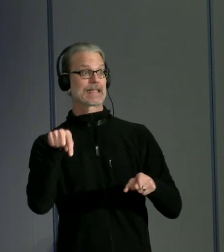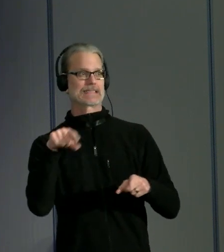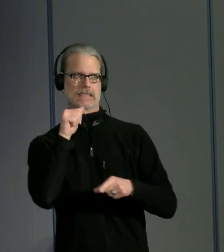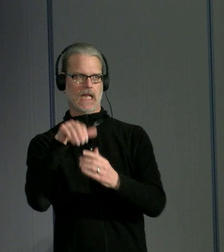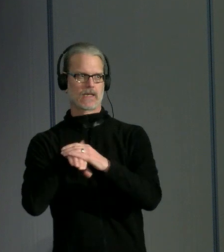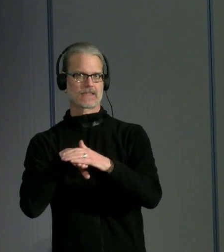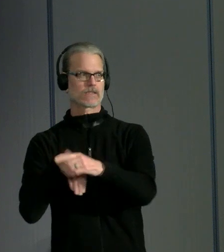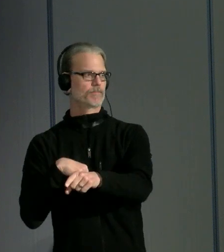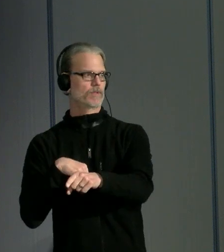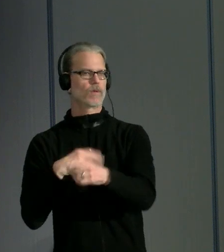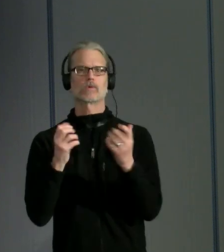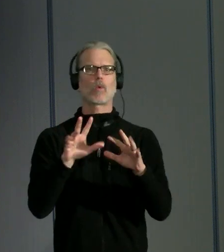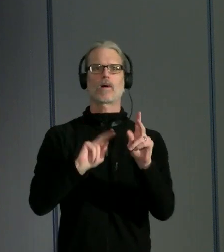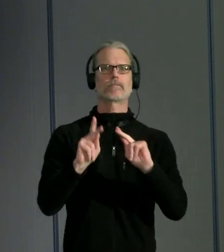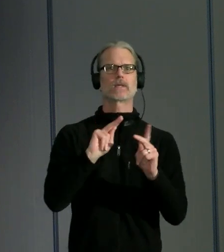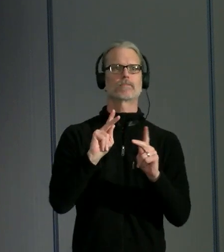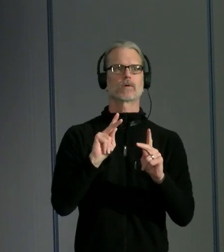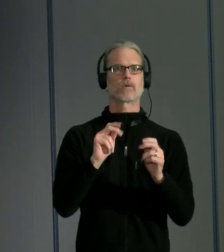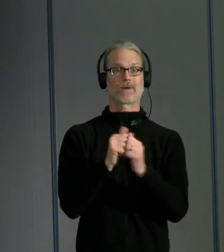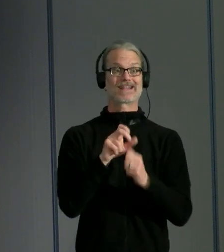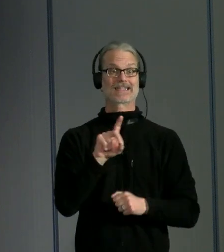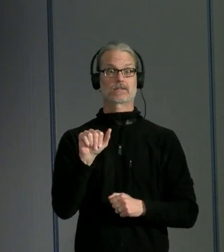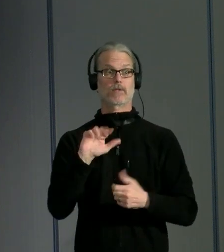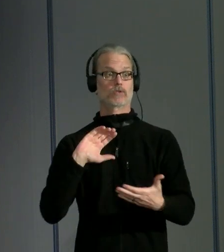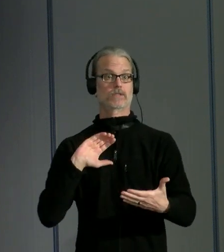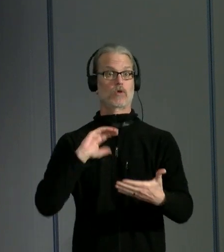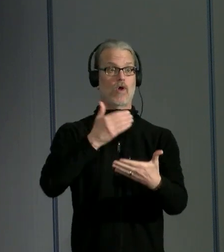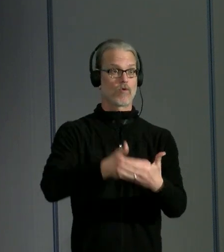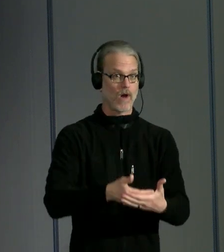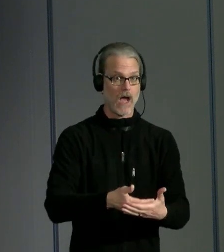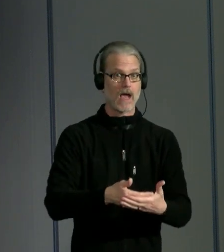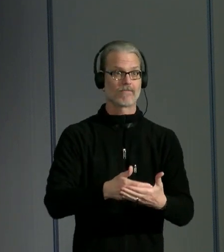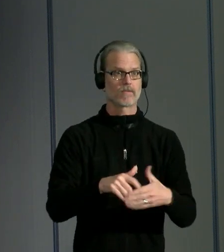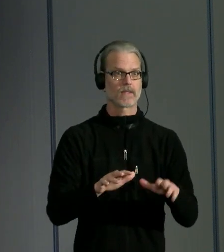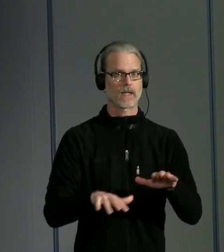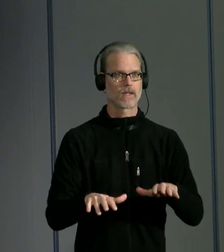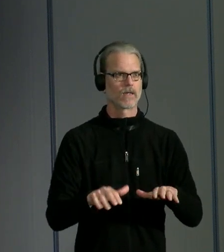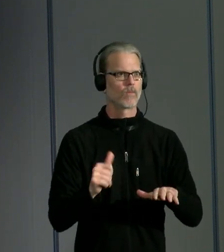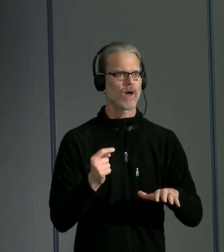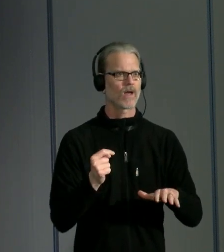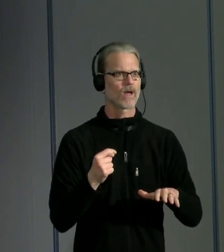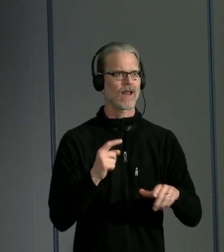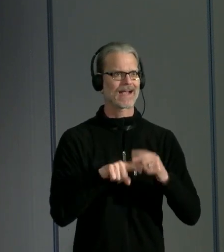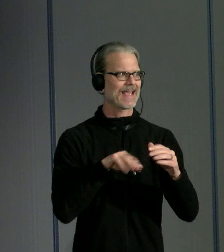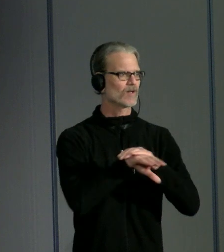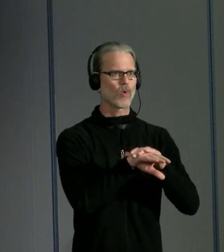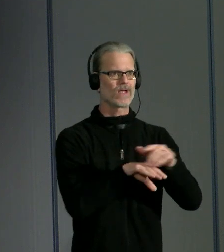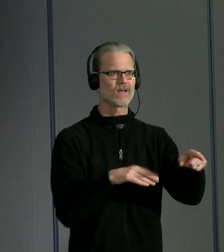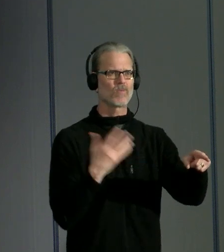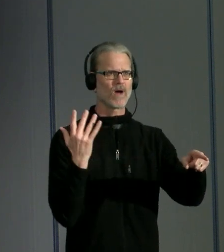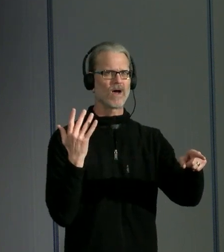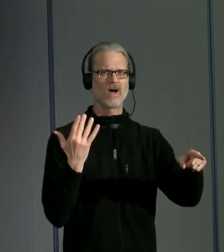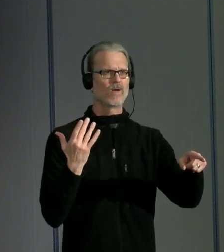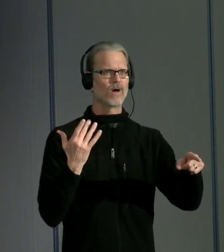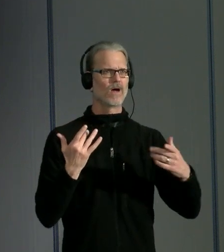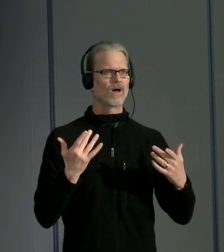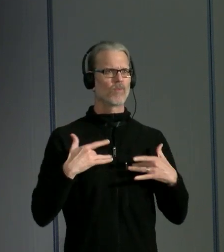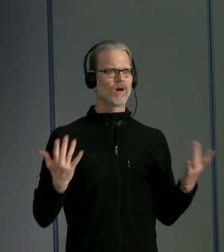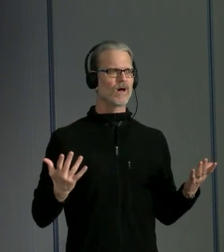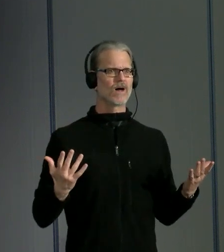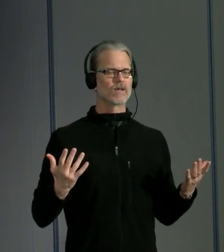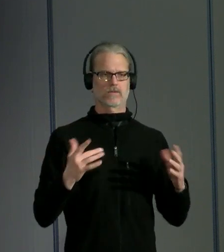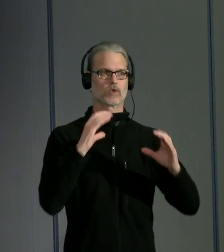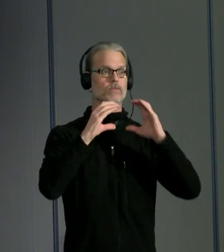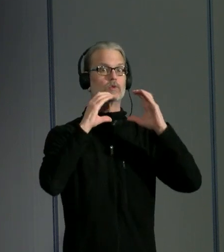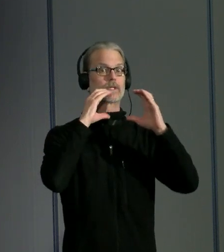want folks with disabilities arriving on site and being blindsided that's something that they can't gain access to that. So